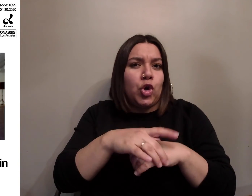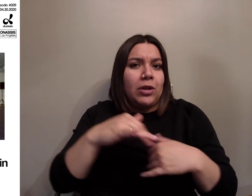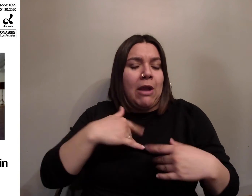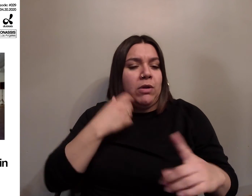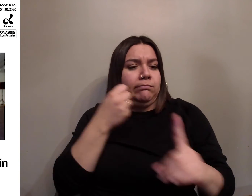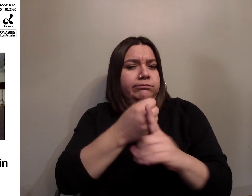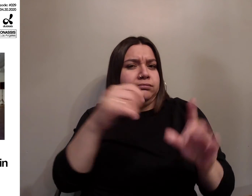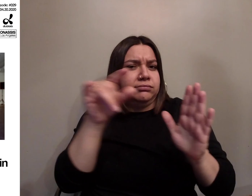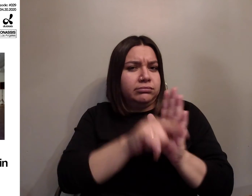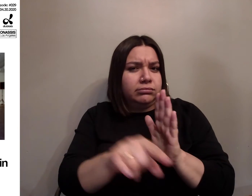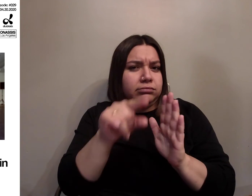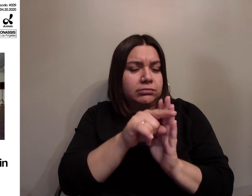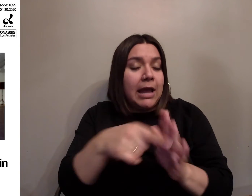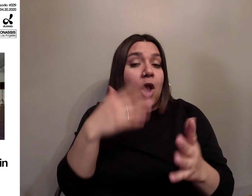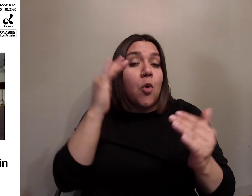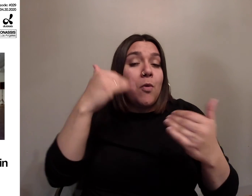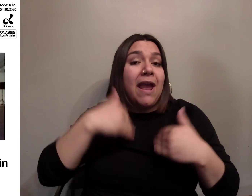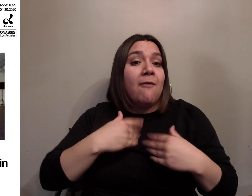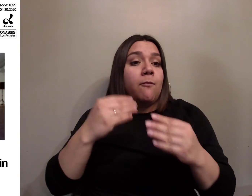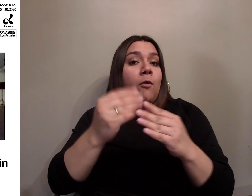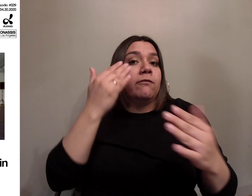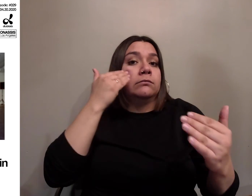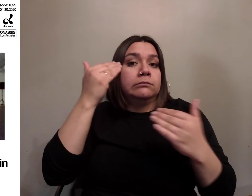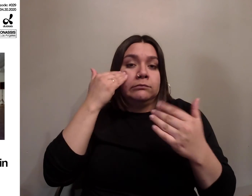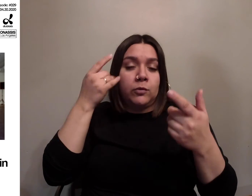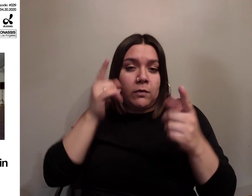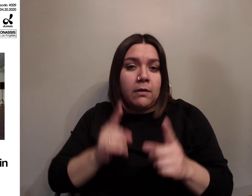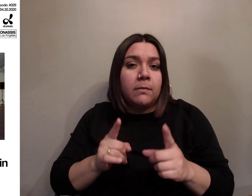when we are able to mobilize